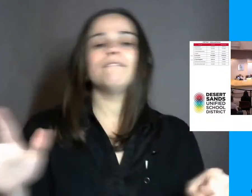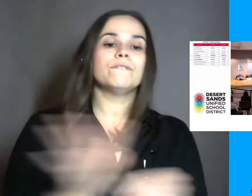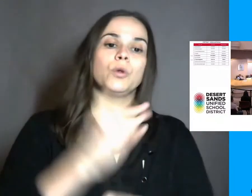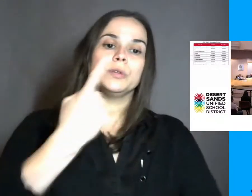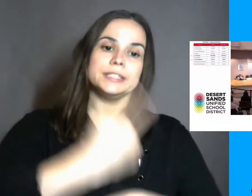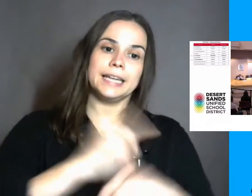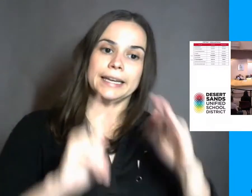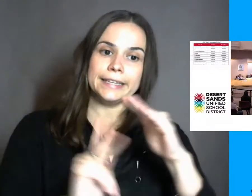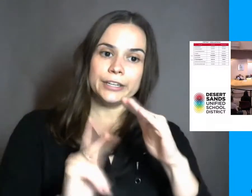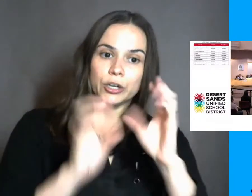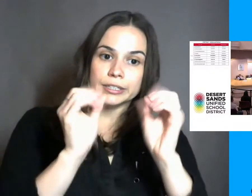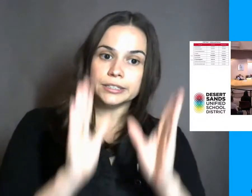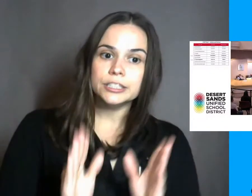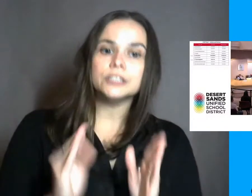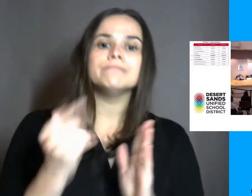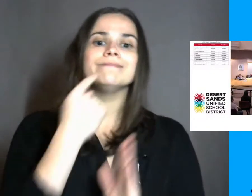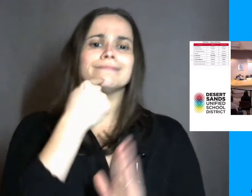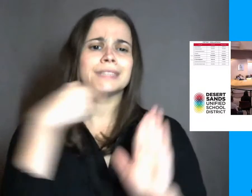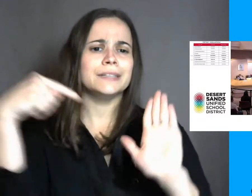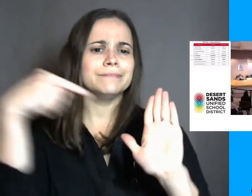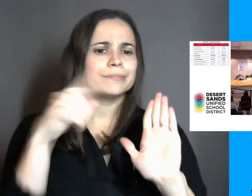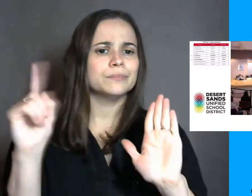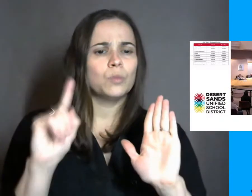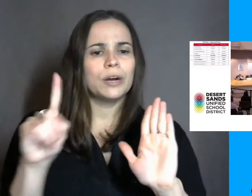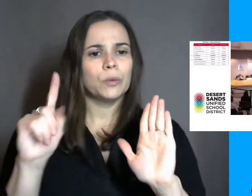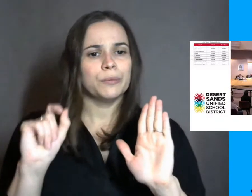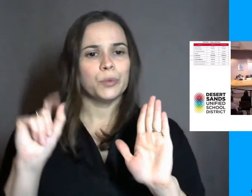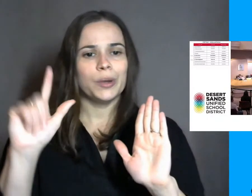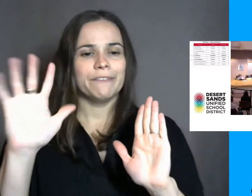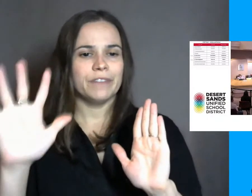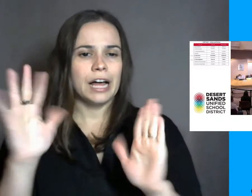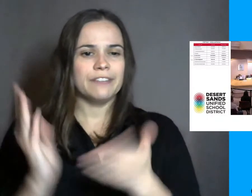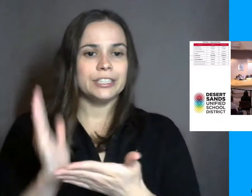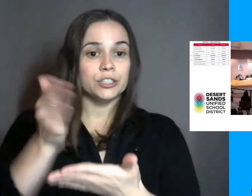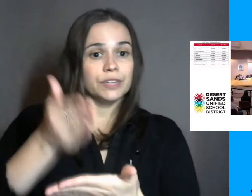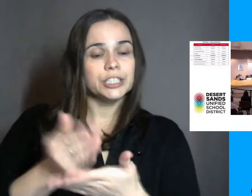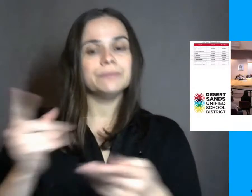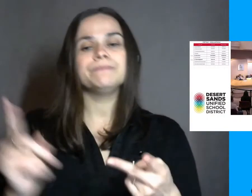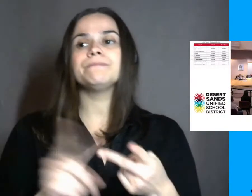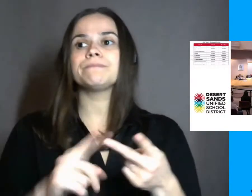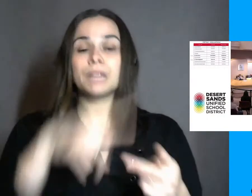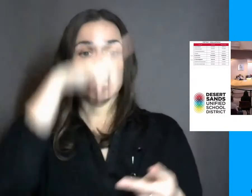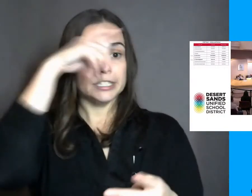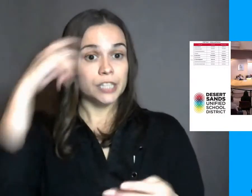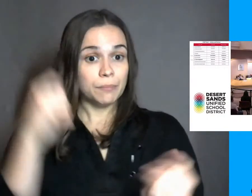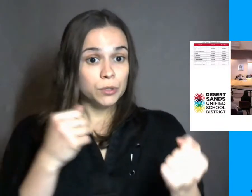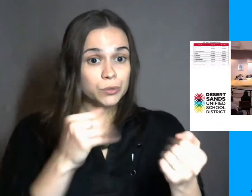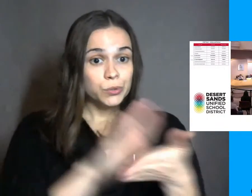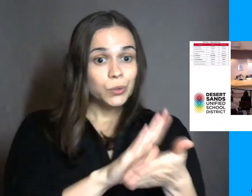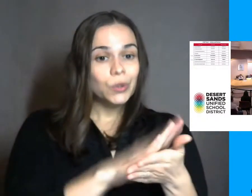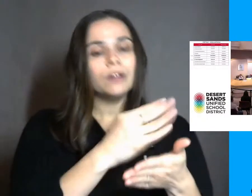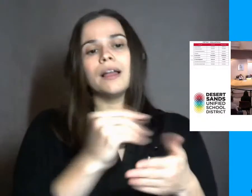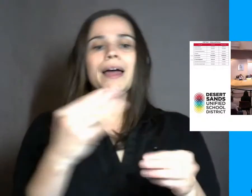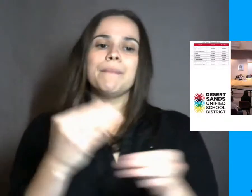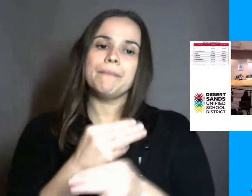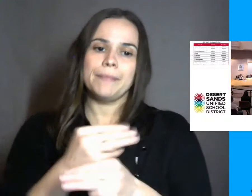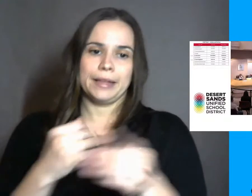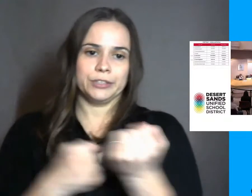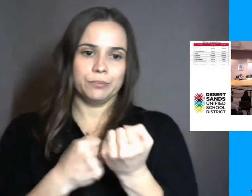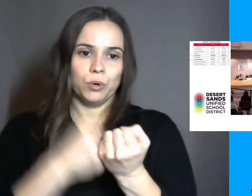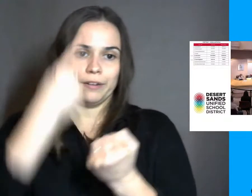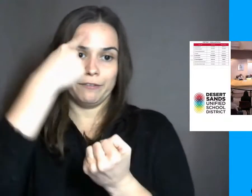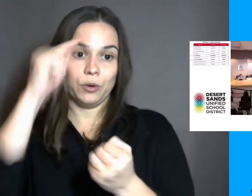in 1.5 interventions and summer school and math support for our high schools. Some actions that are